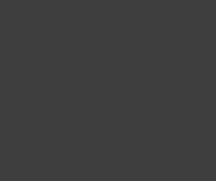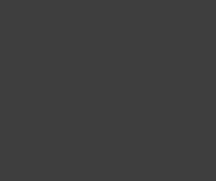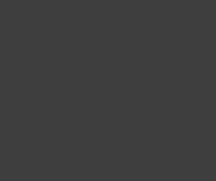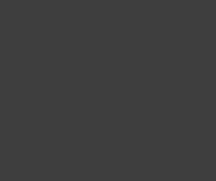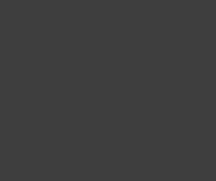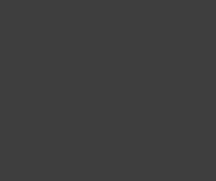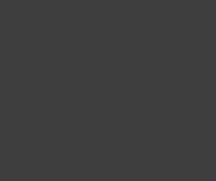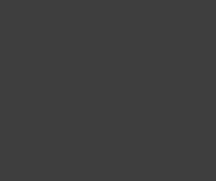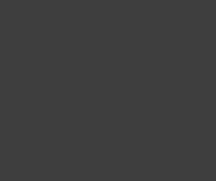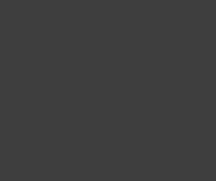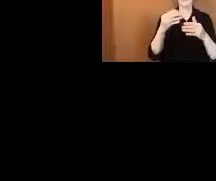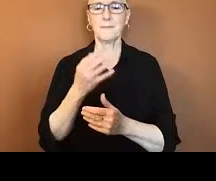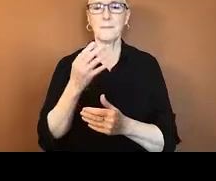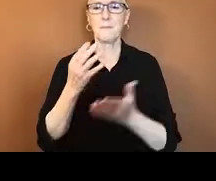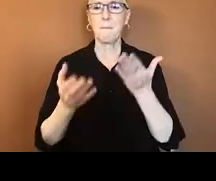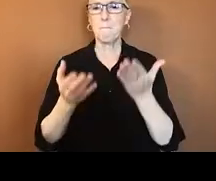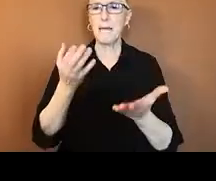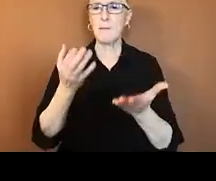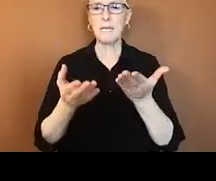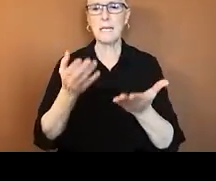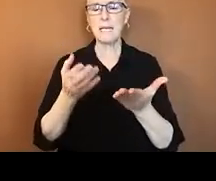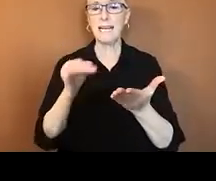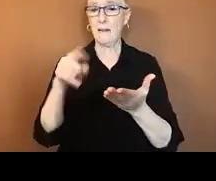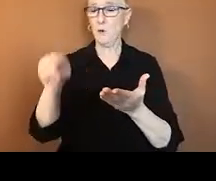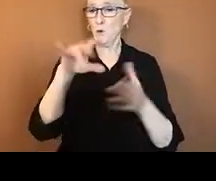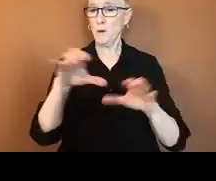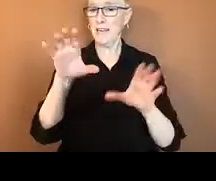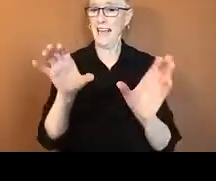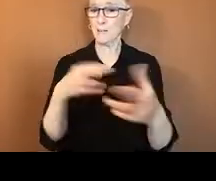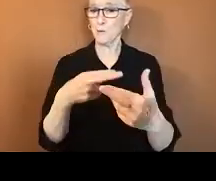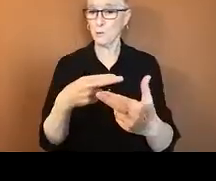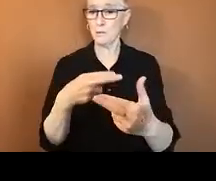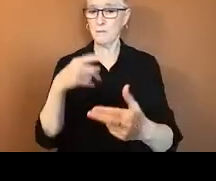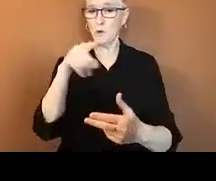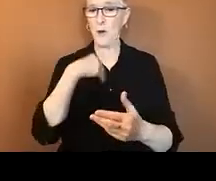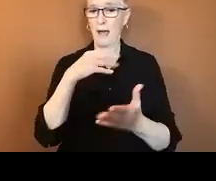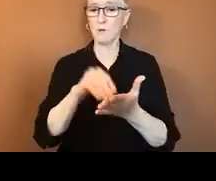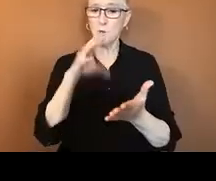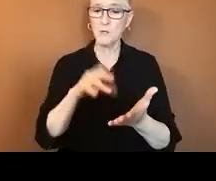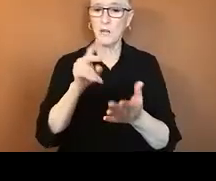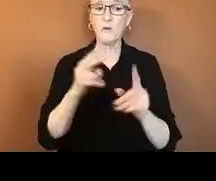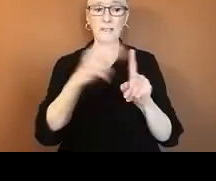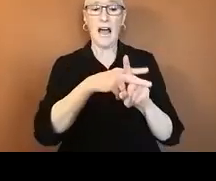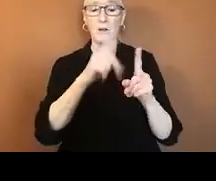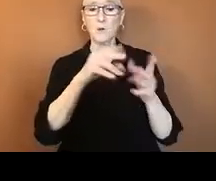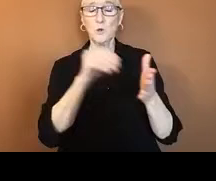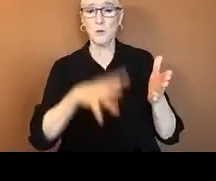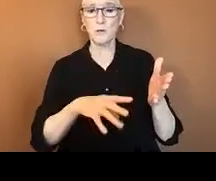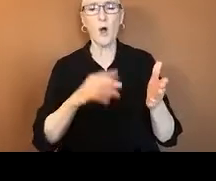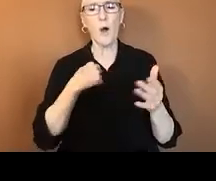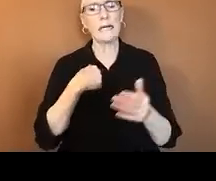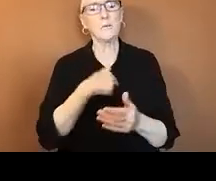we'll go ahead and load that now. If you're doing this in a classroom and you have students and you've assigned it to students, we do recommend